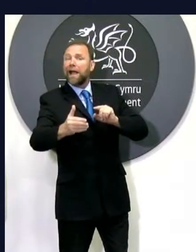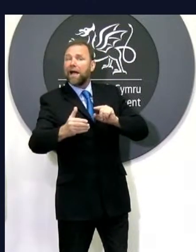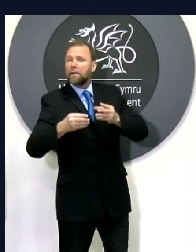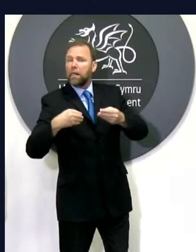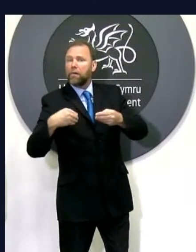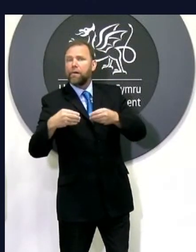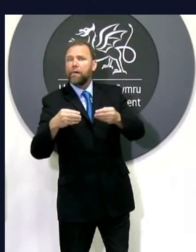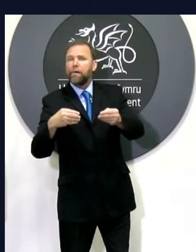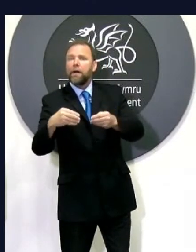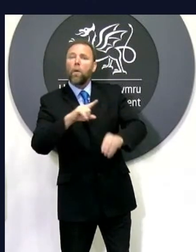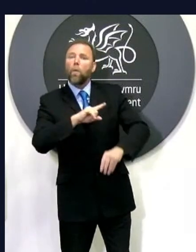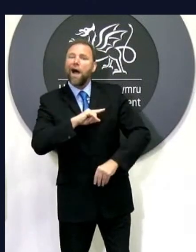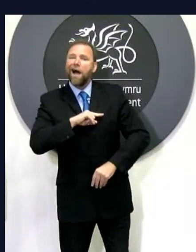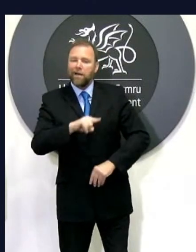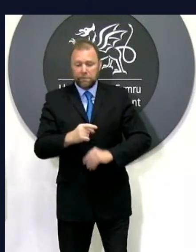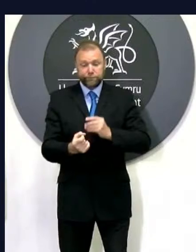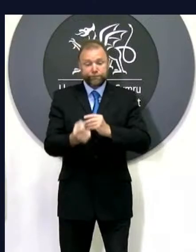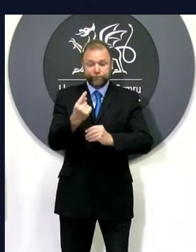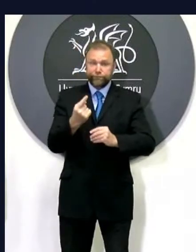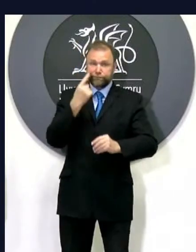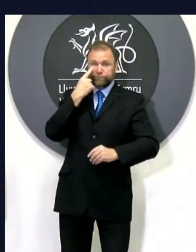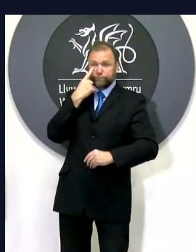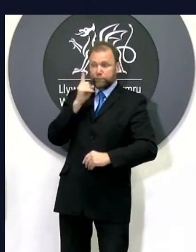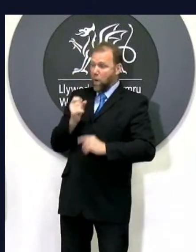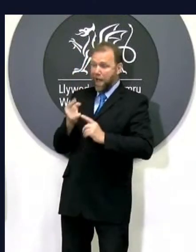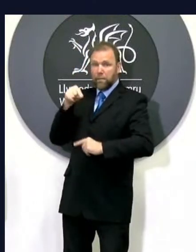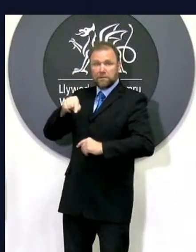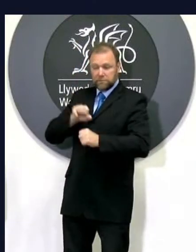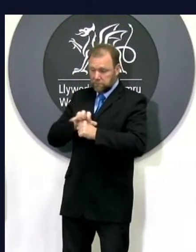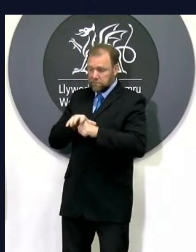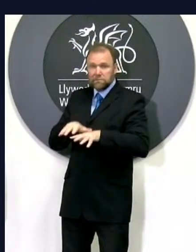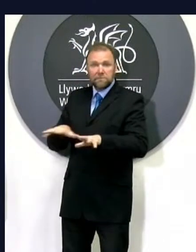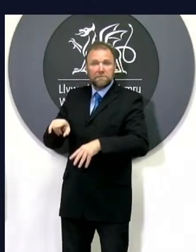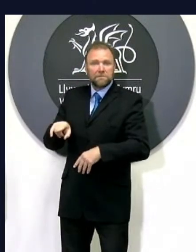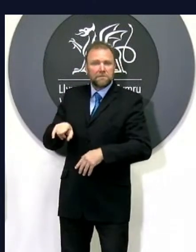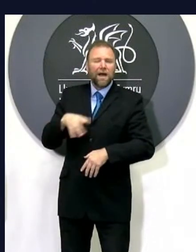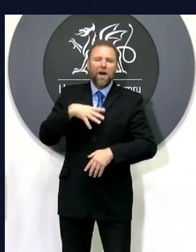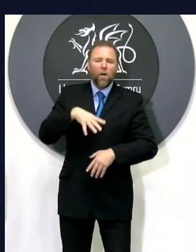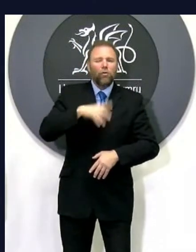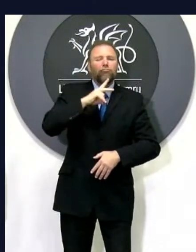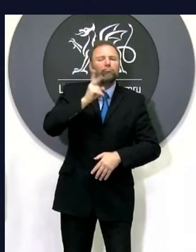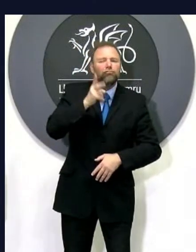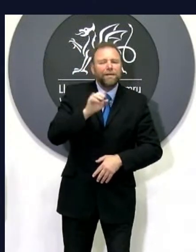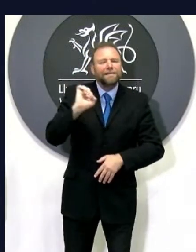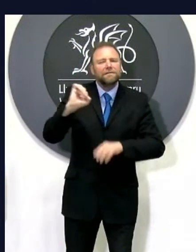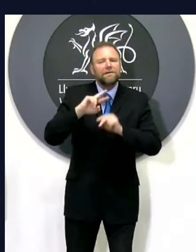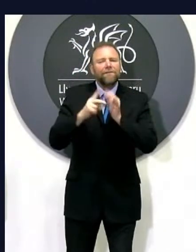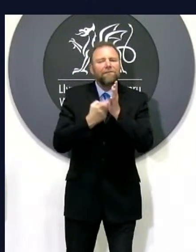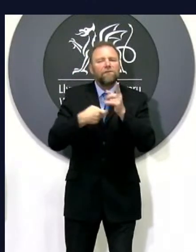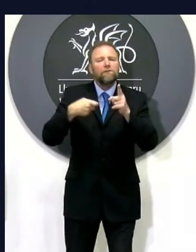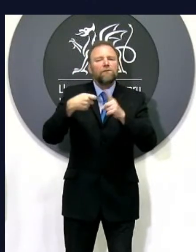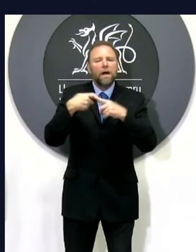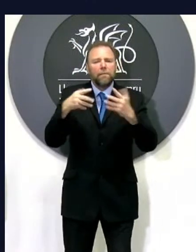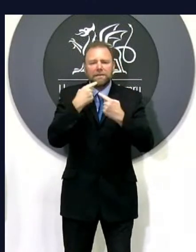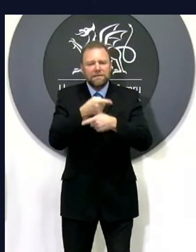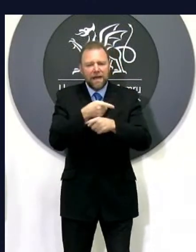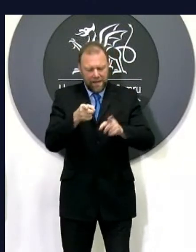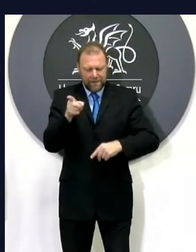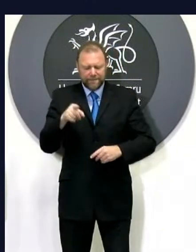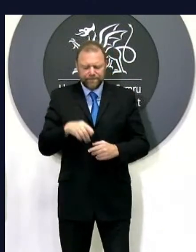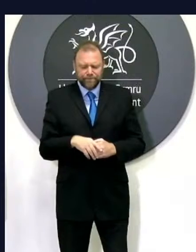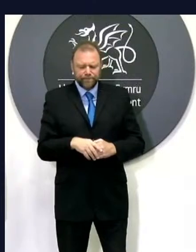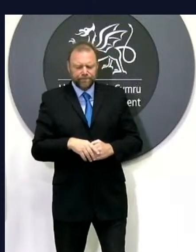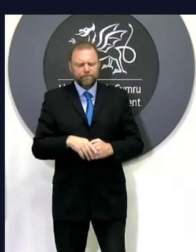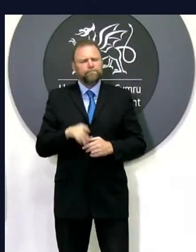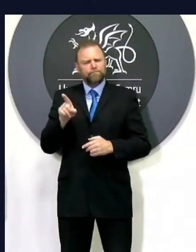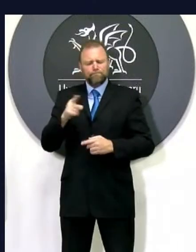public health situation at the time. I want to repeat what the Chief Medical Officer said just a few minutes ago. We